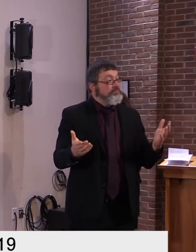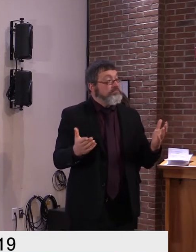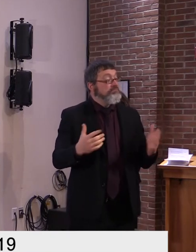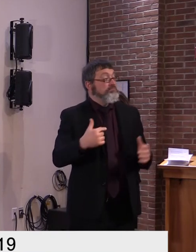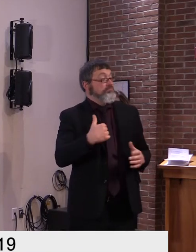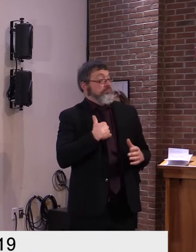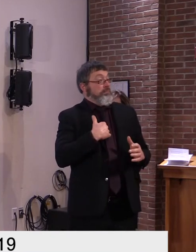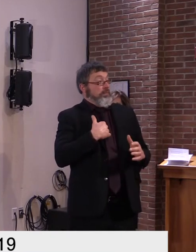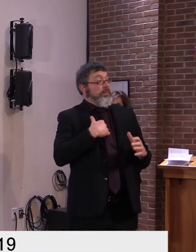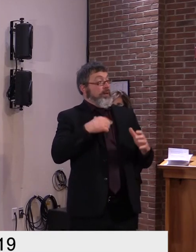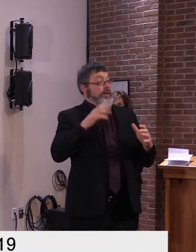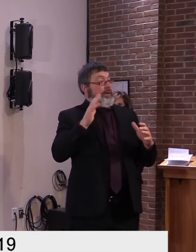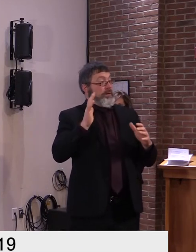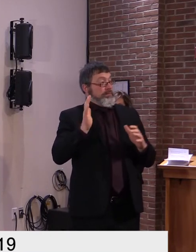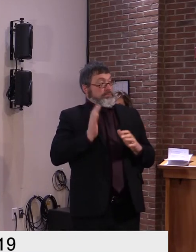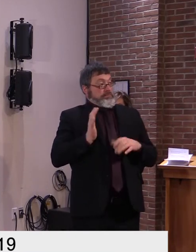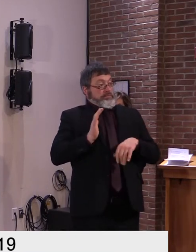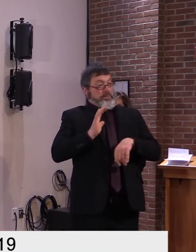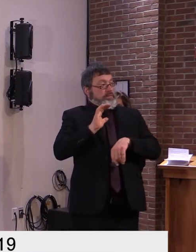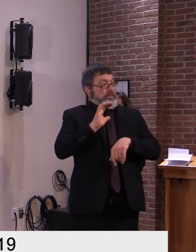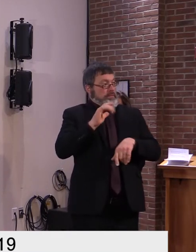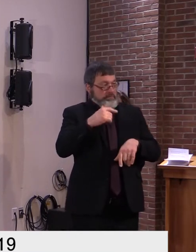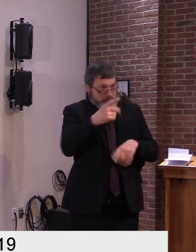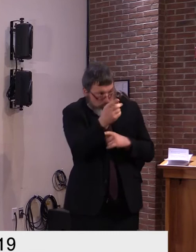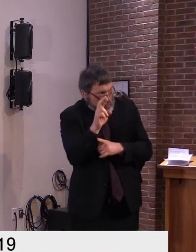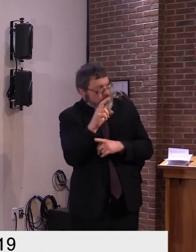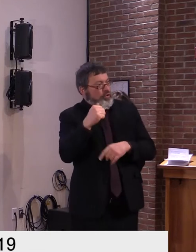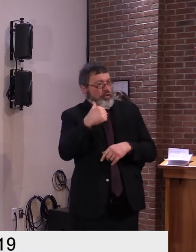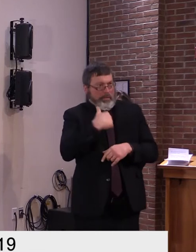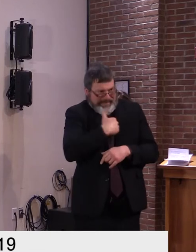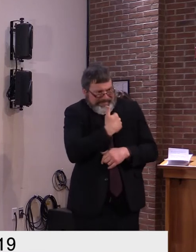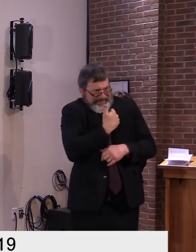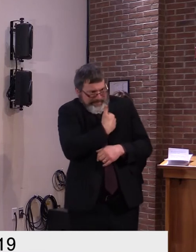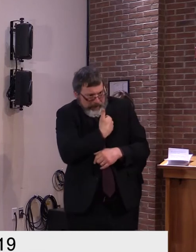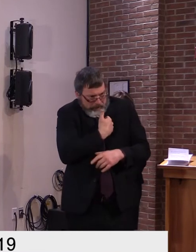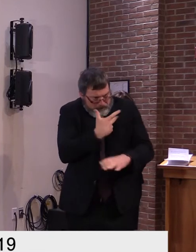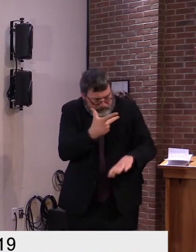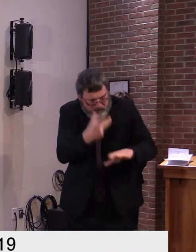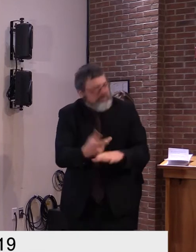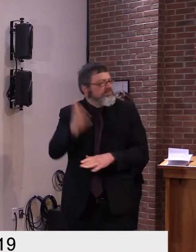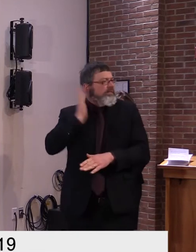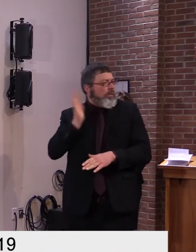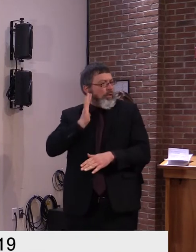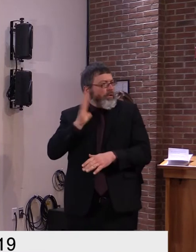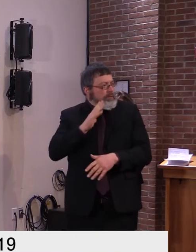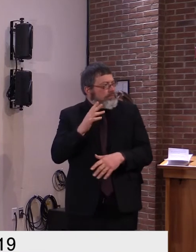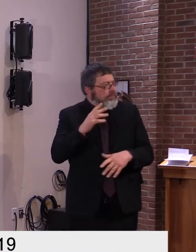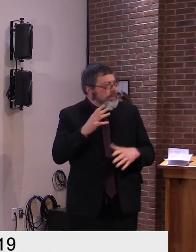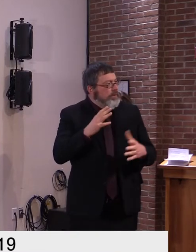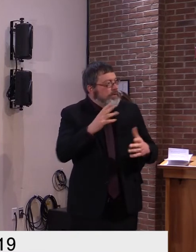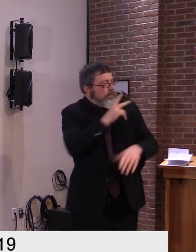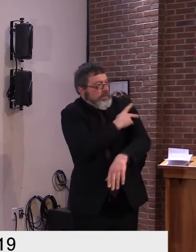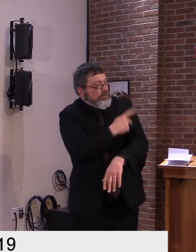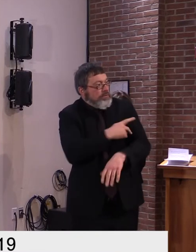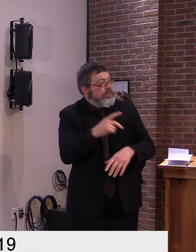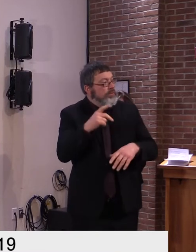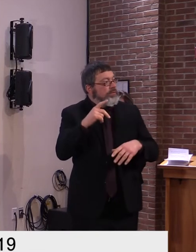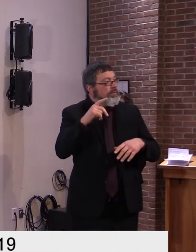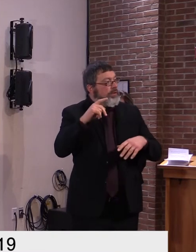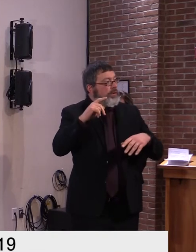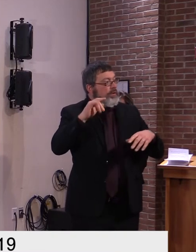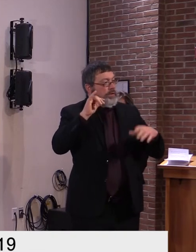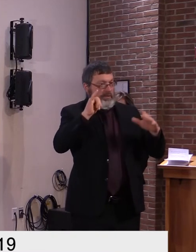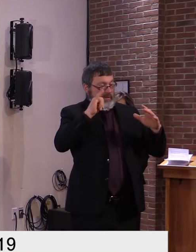and having vaccines for my patients, you can only see so many patients a day. And even if you set up